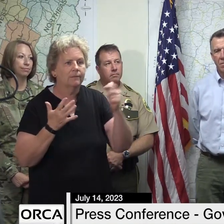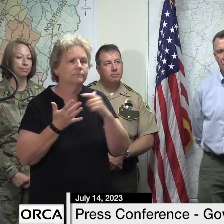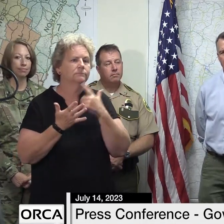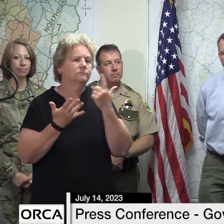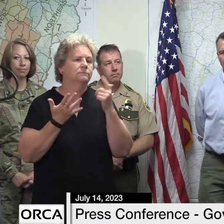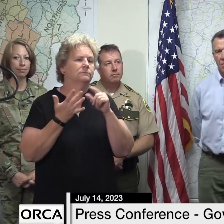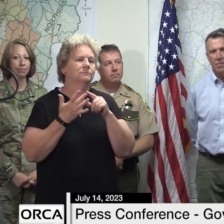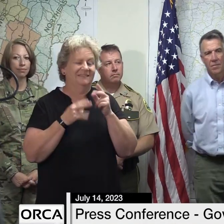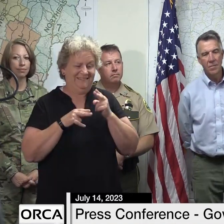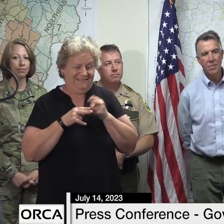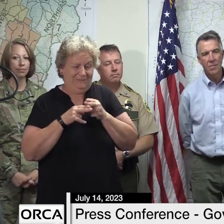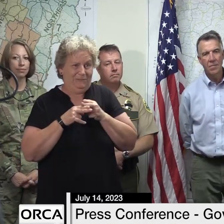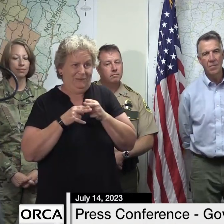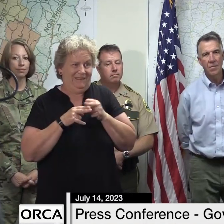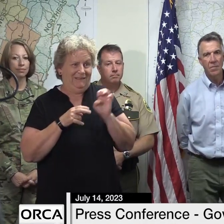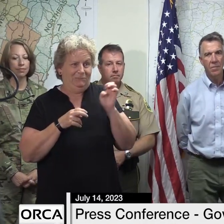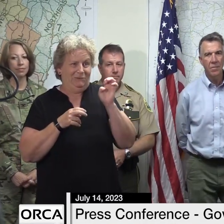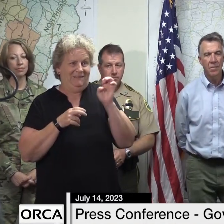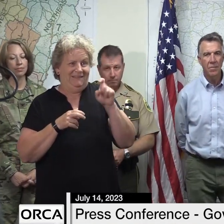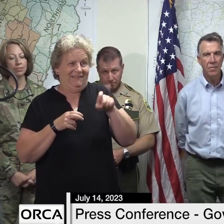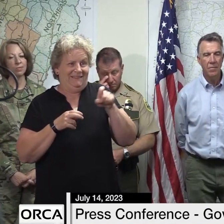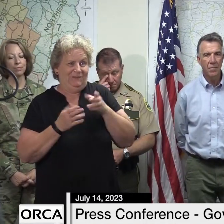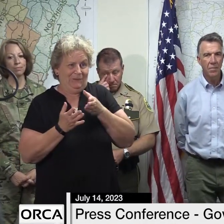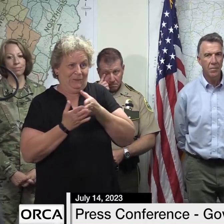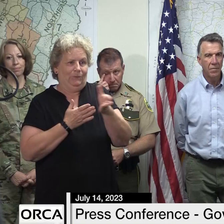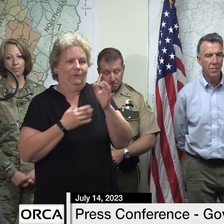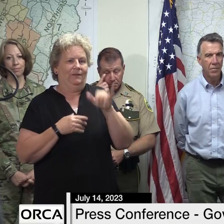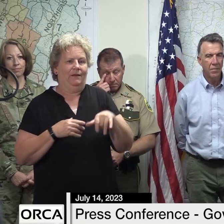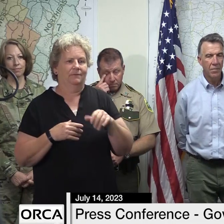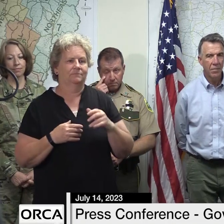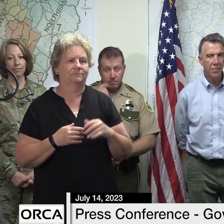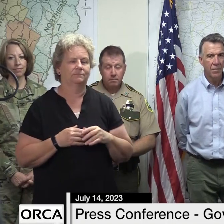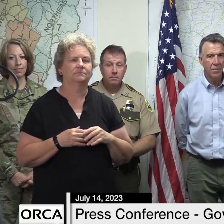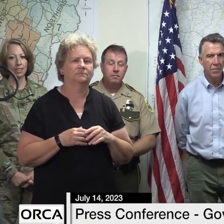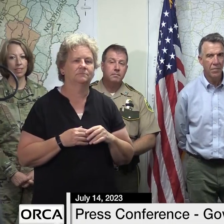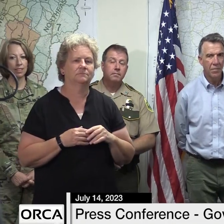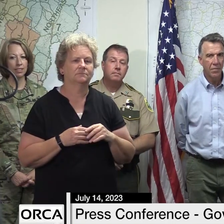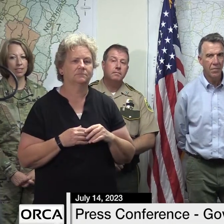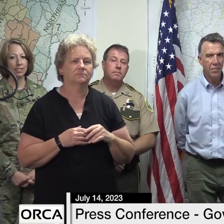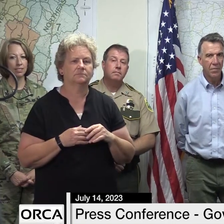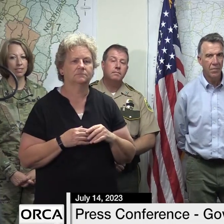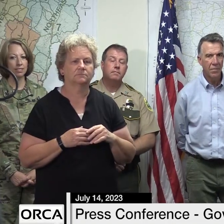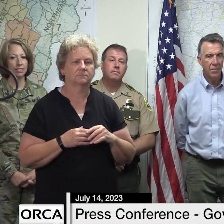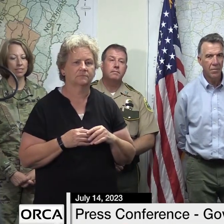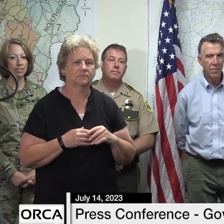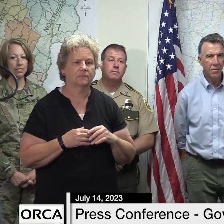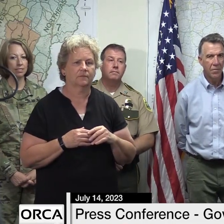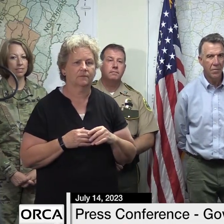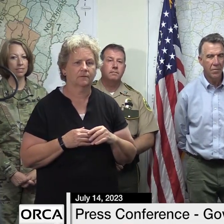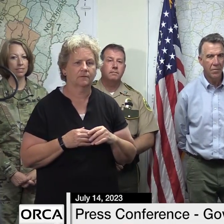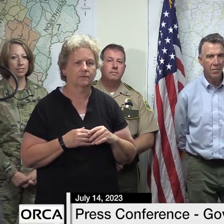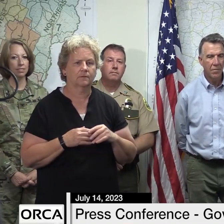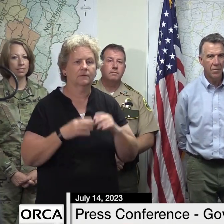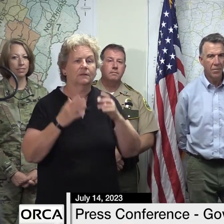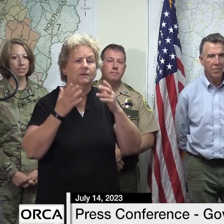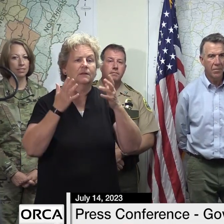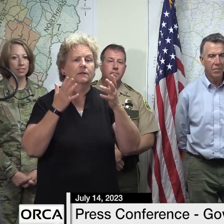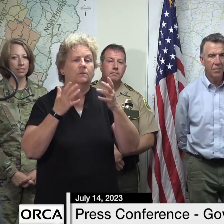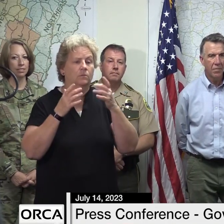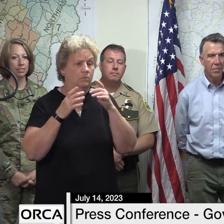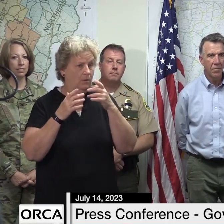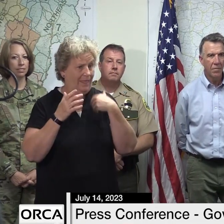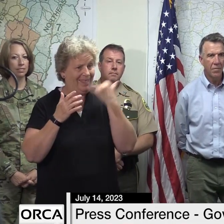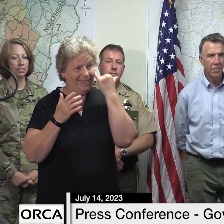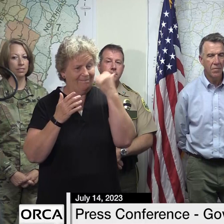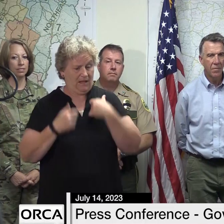interim just to get them through. Will any the people need to provide their receipts to prove what they used it for? Is